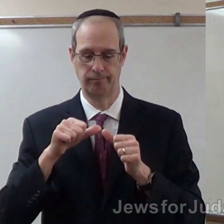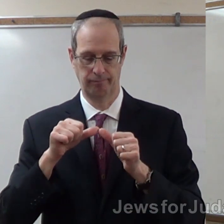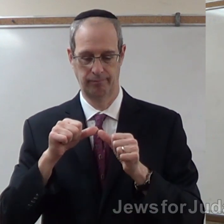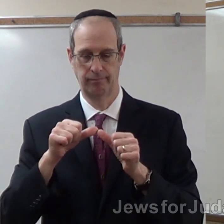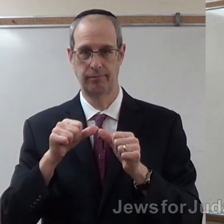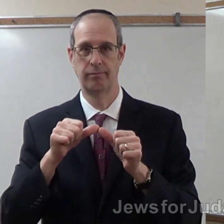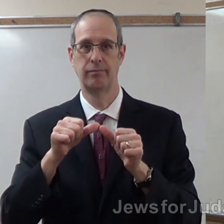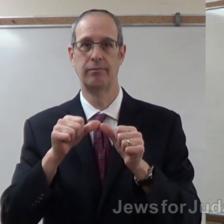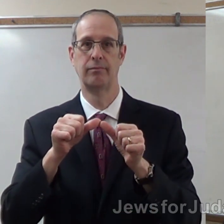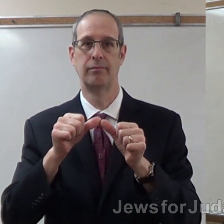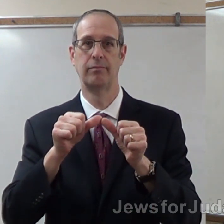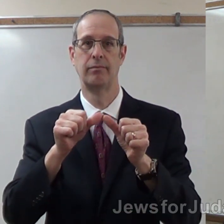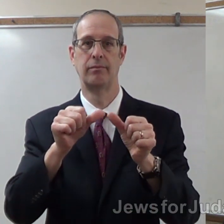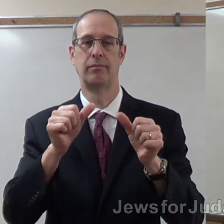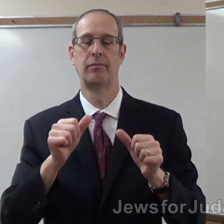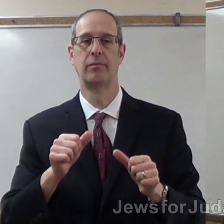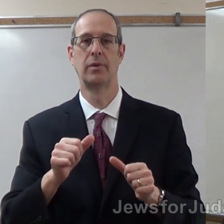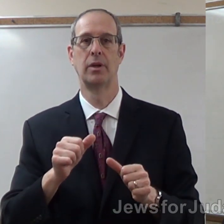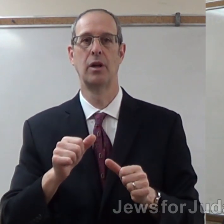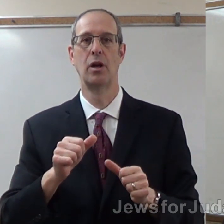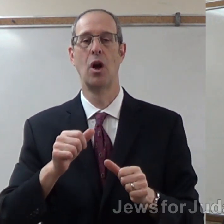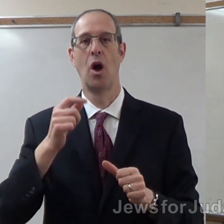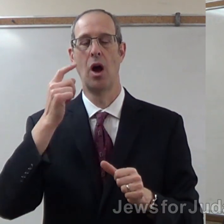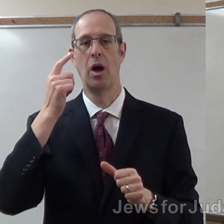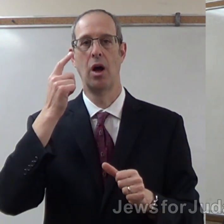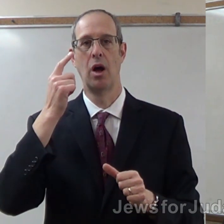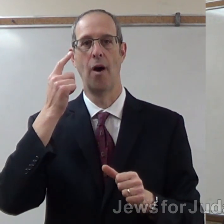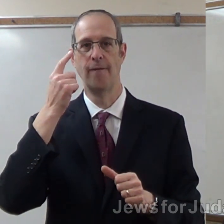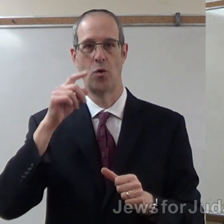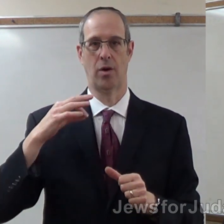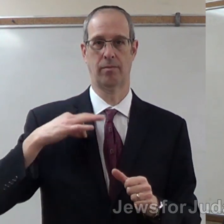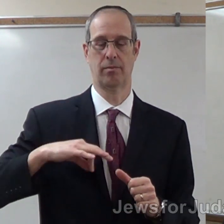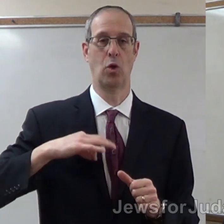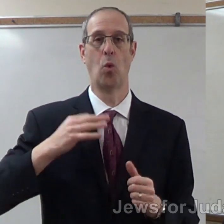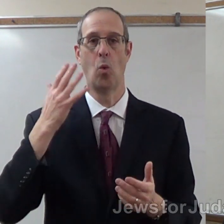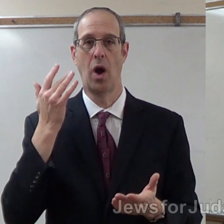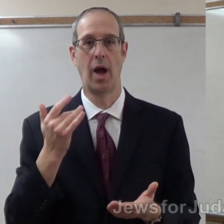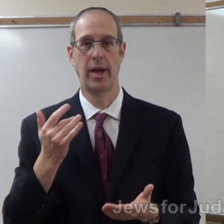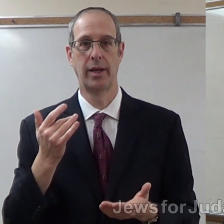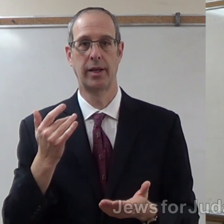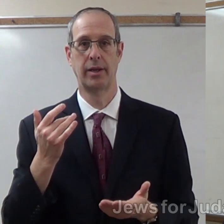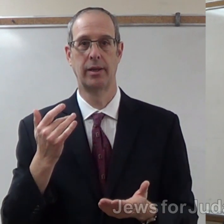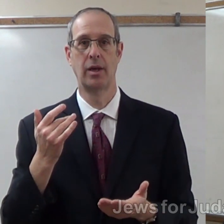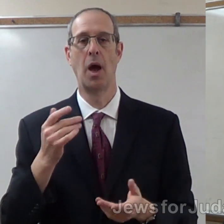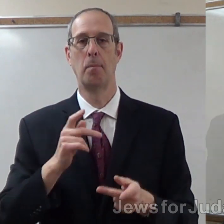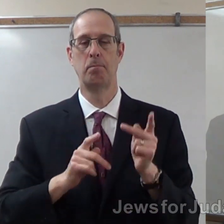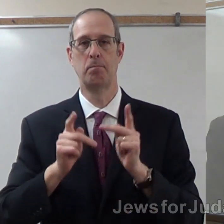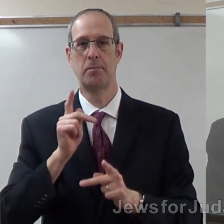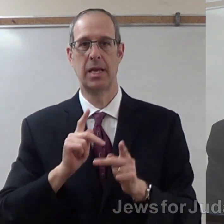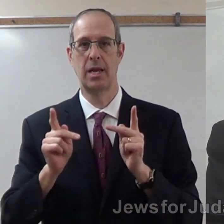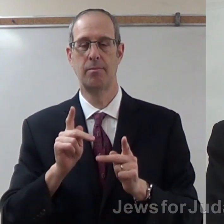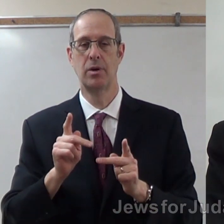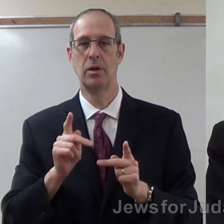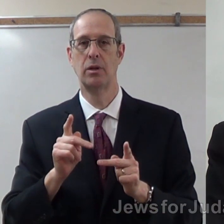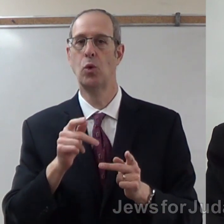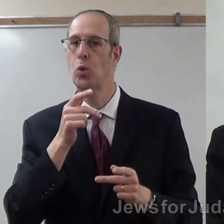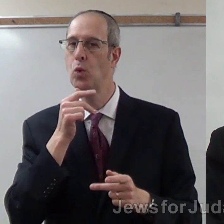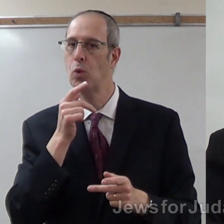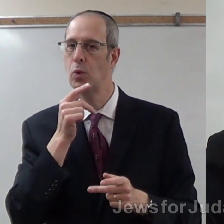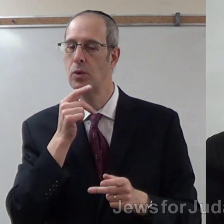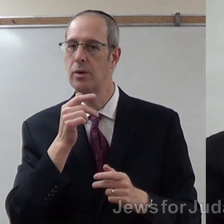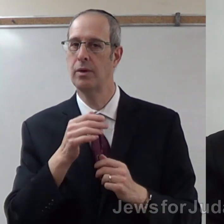only exists in the merit because of people who